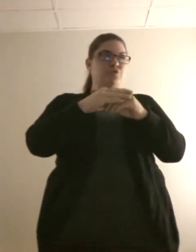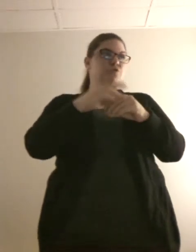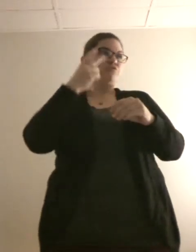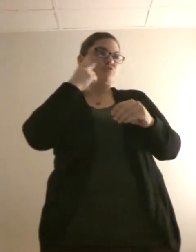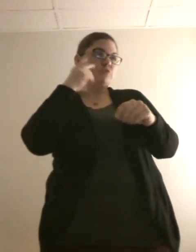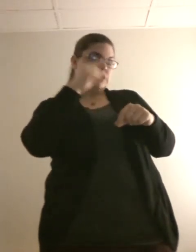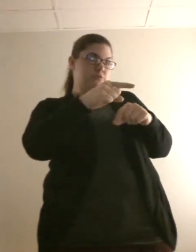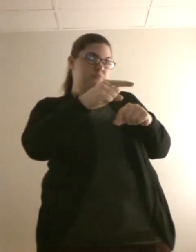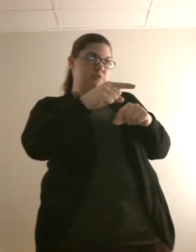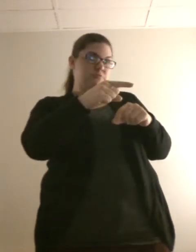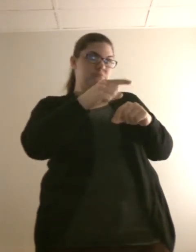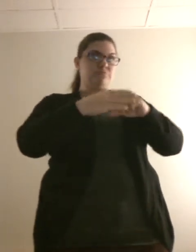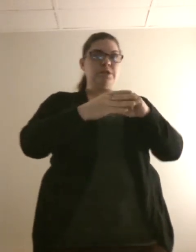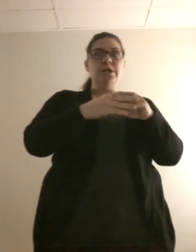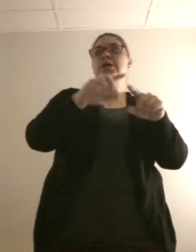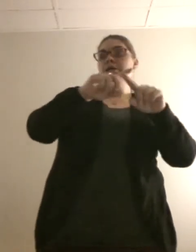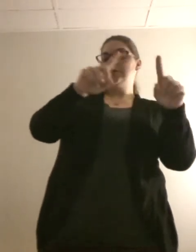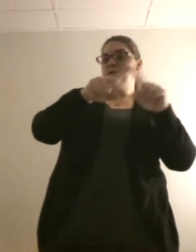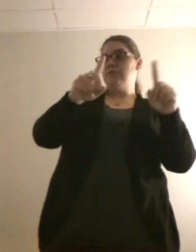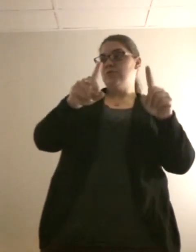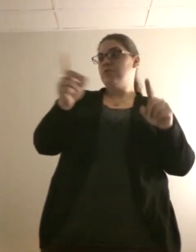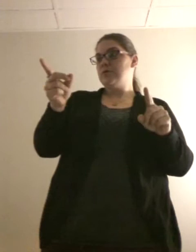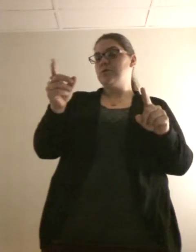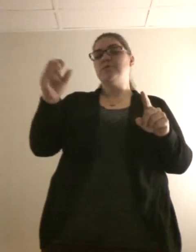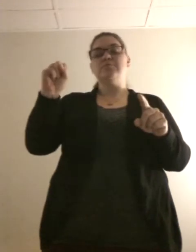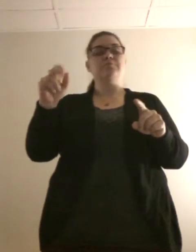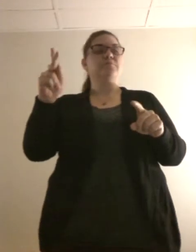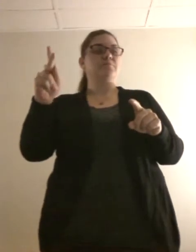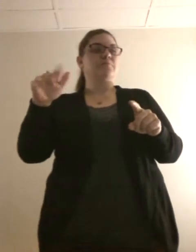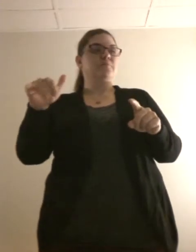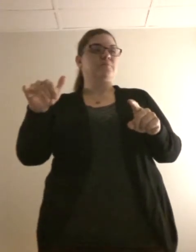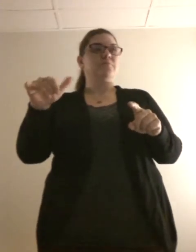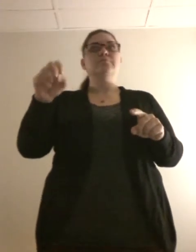the skyscraper. You can kind of see the difference.